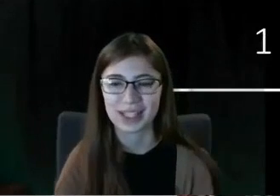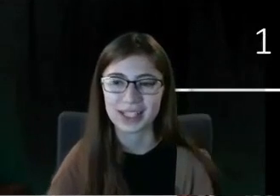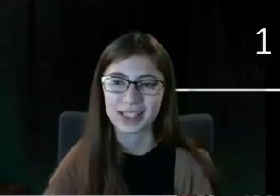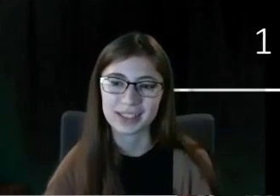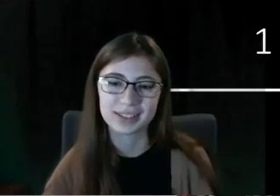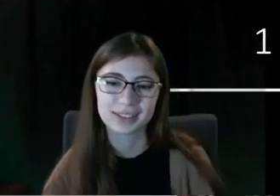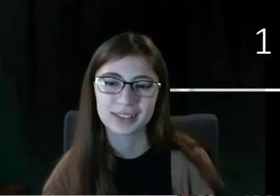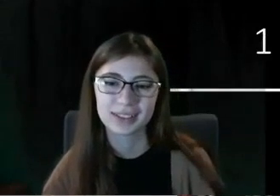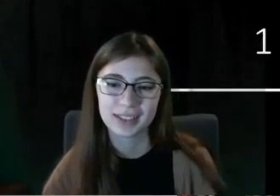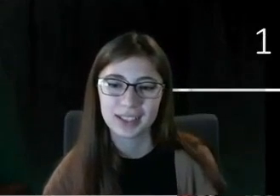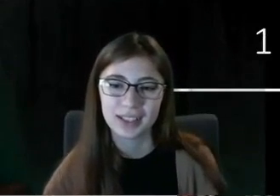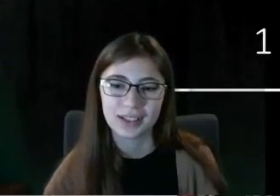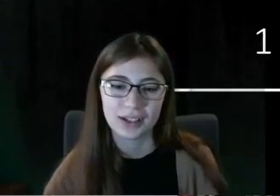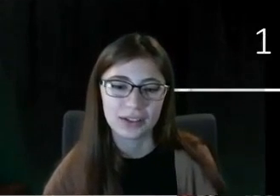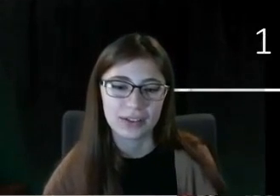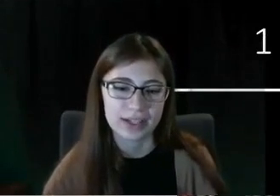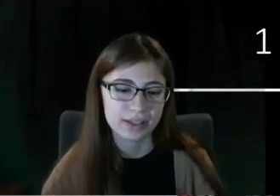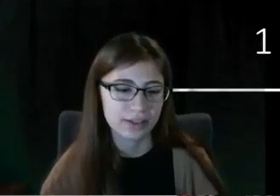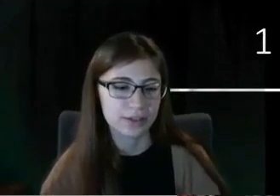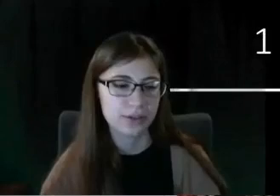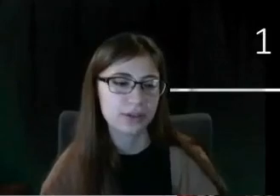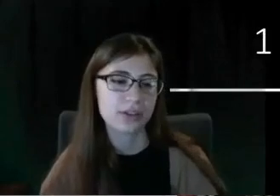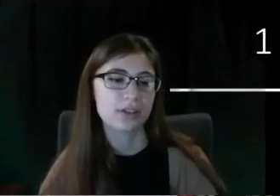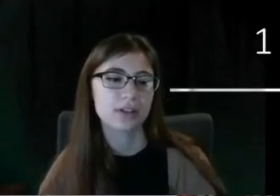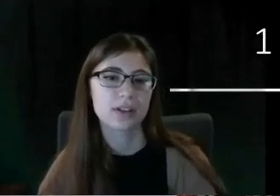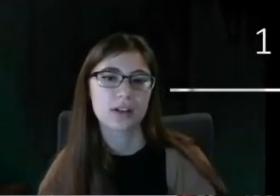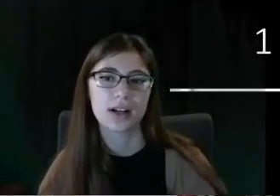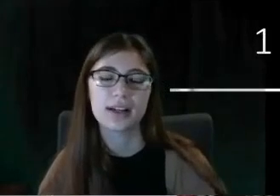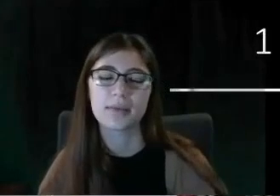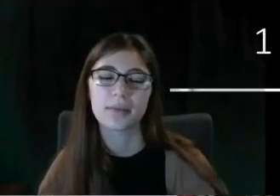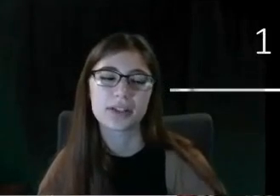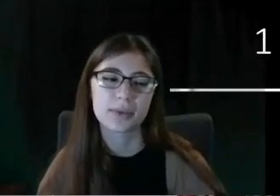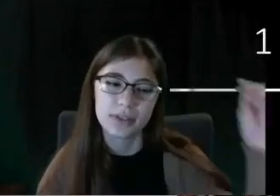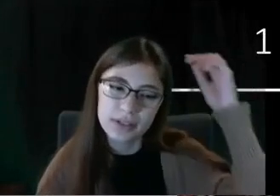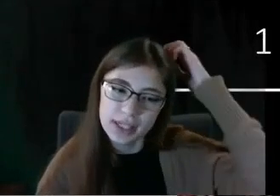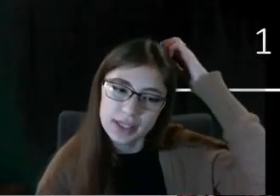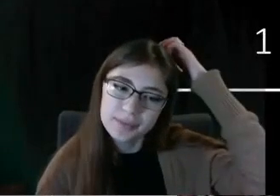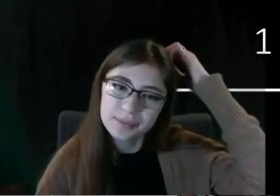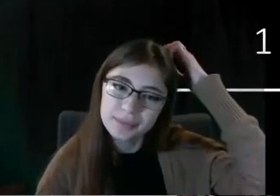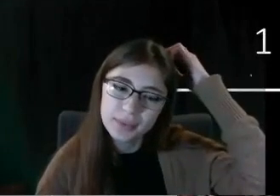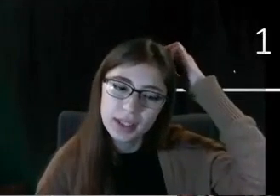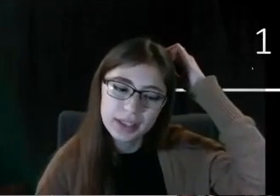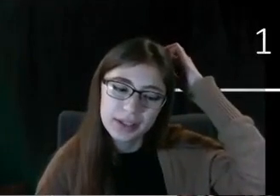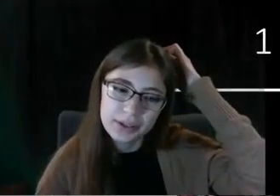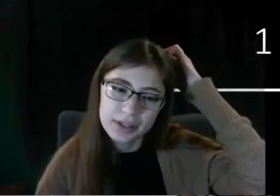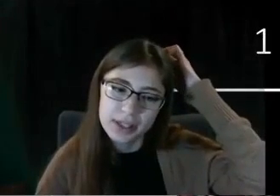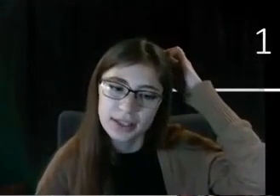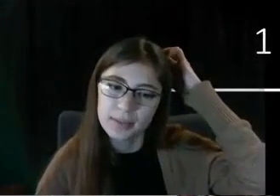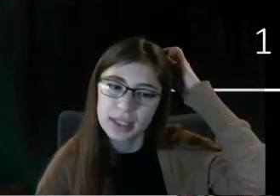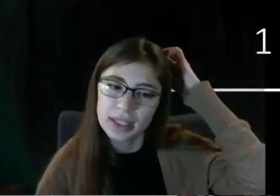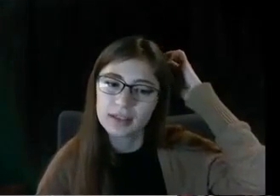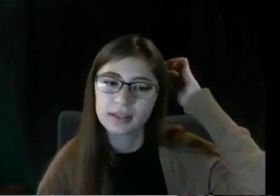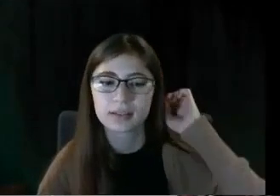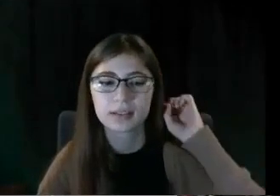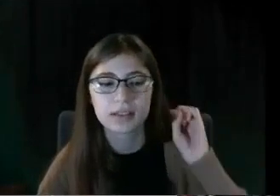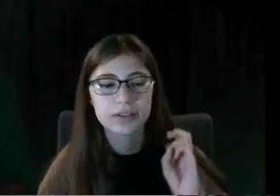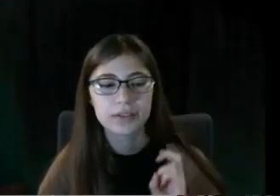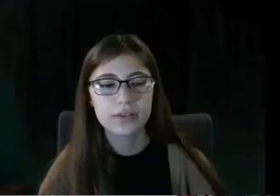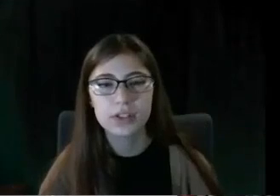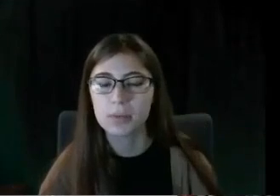Good. All right, so those are numbers 1 through 10, and those are going to be super